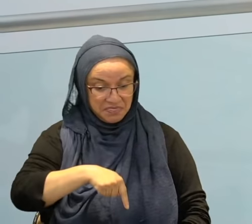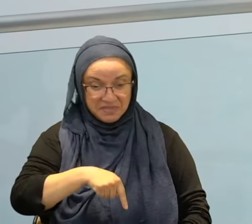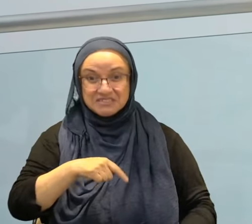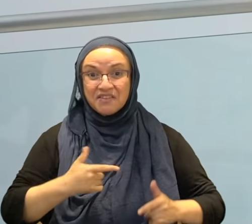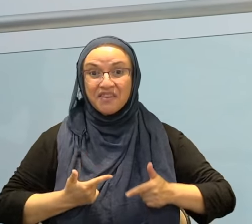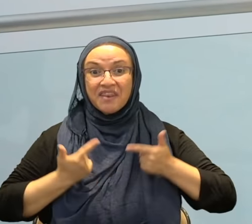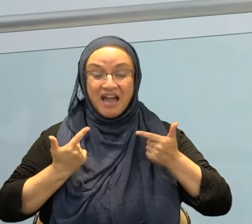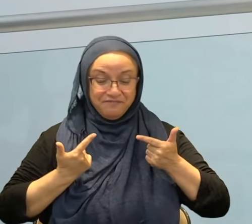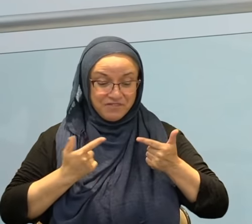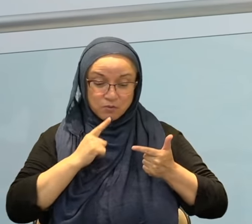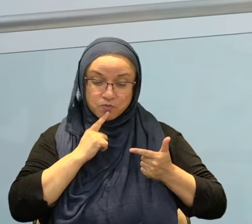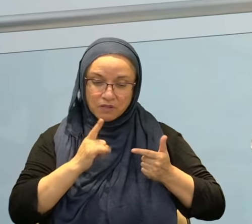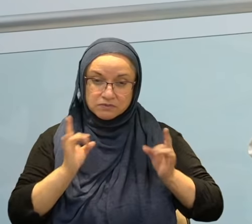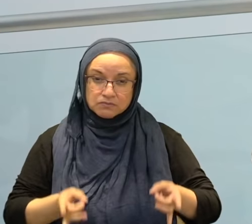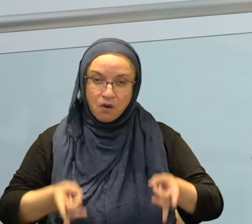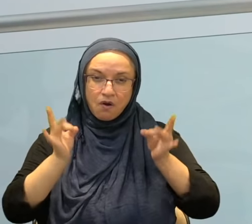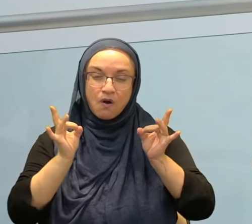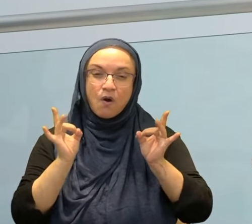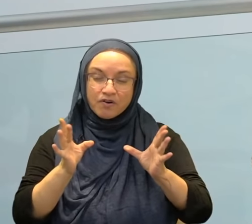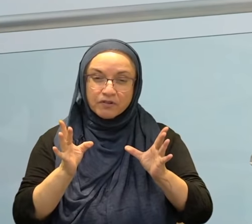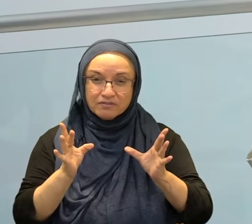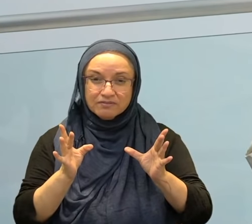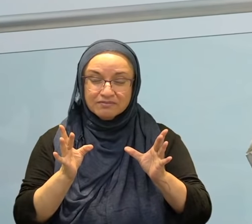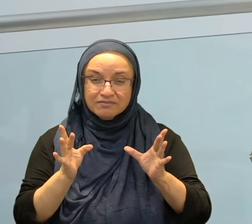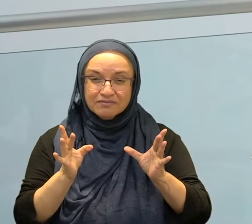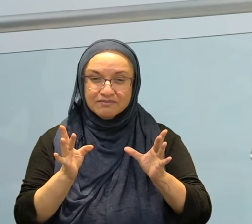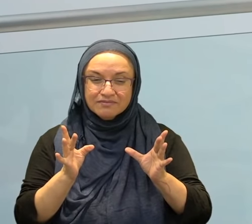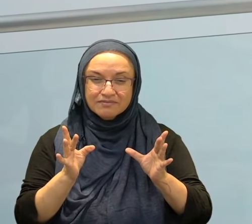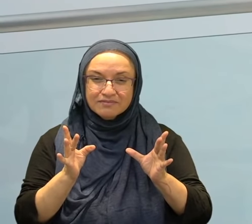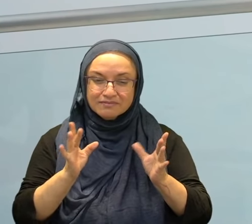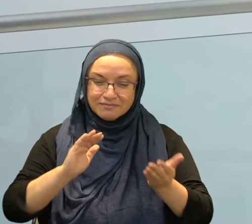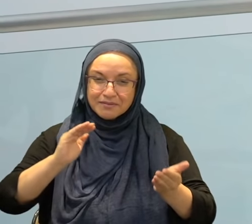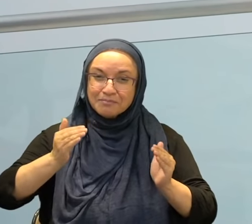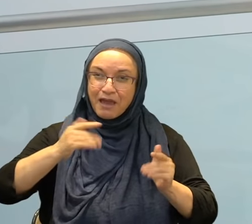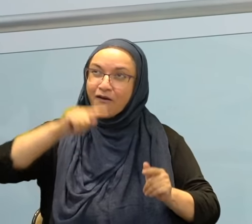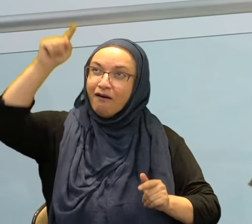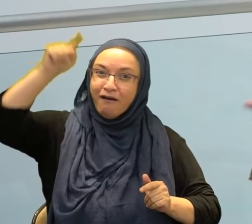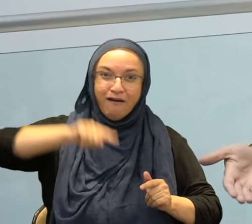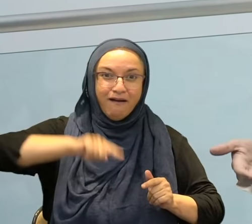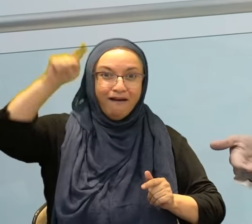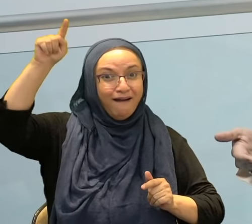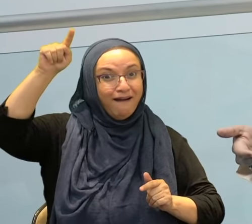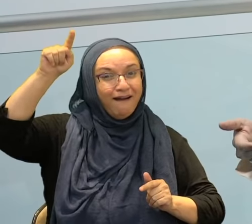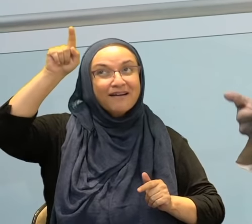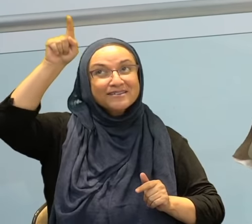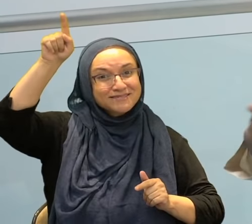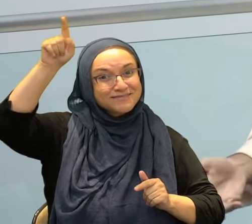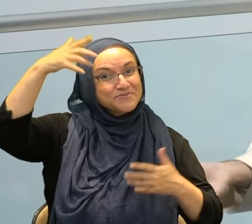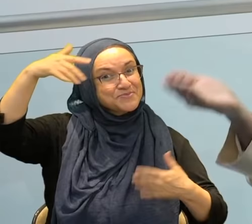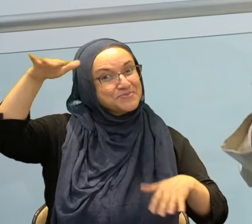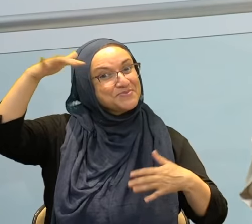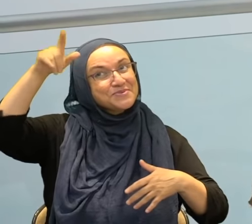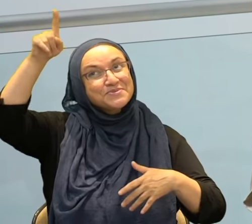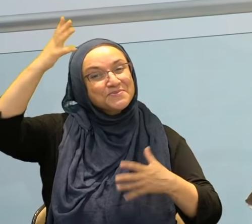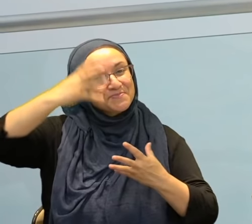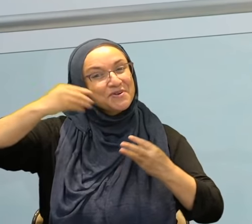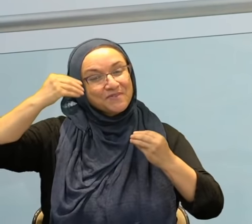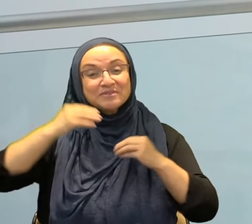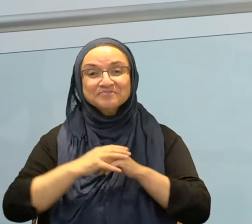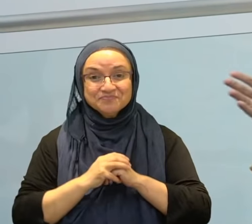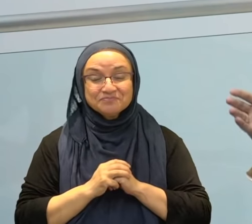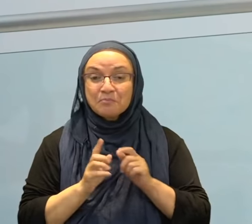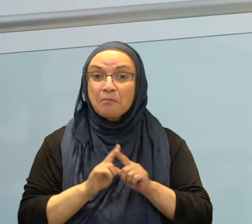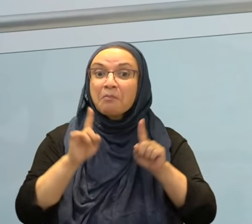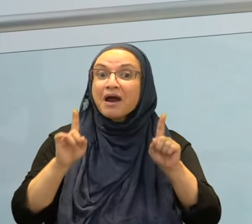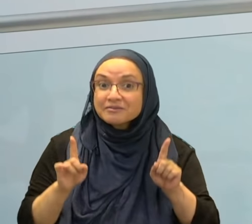perception that when one trial hits, we read into things that aren't necessarily trials as being trials after that